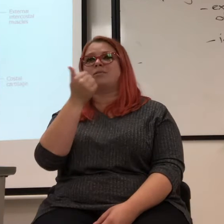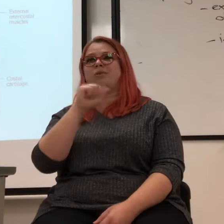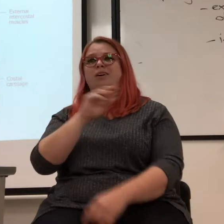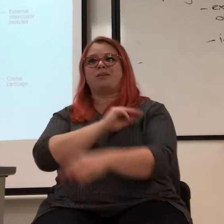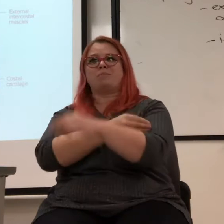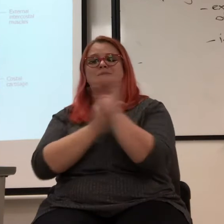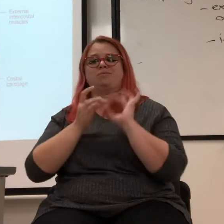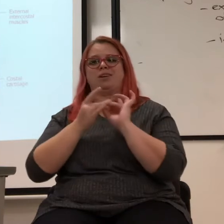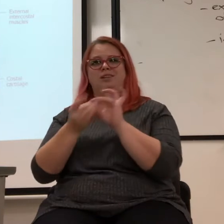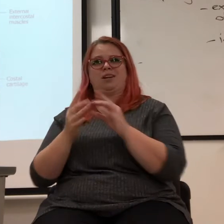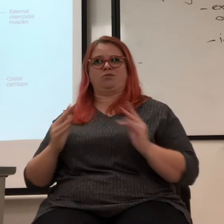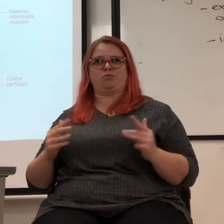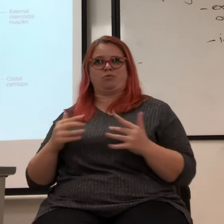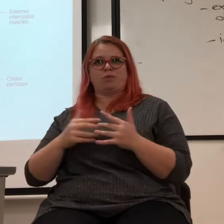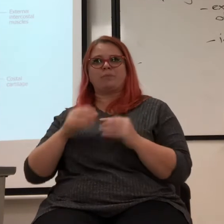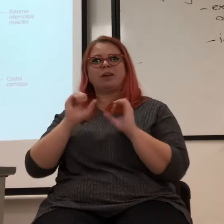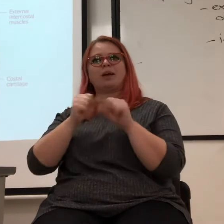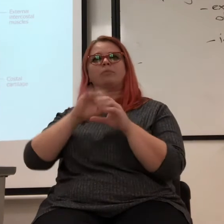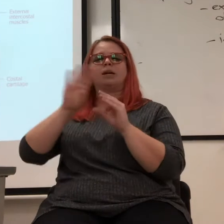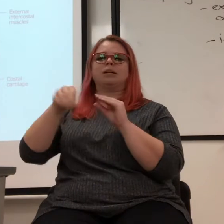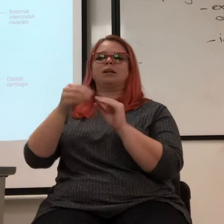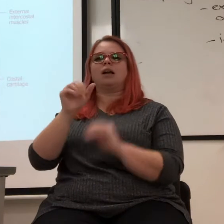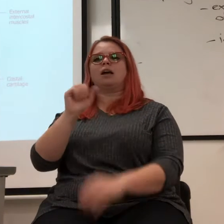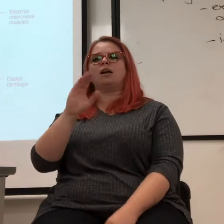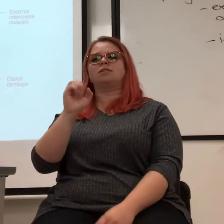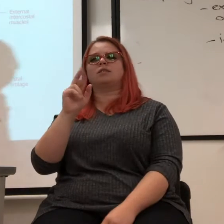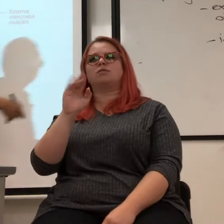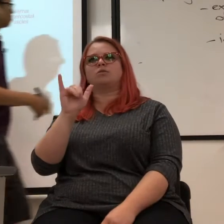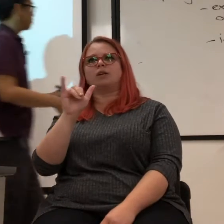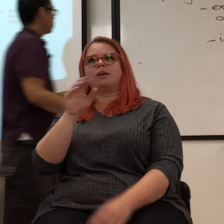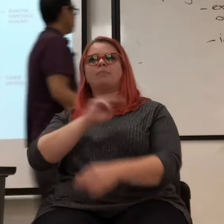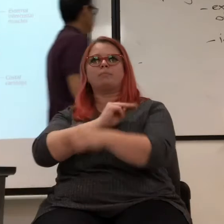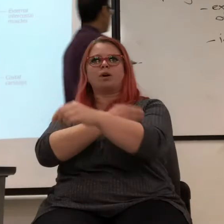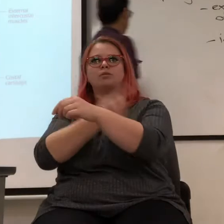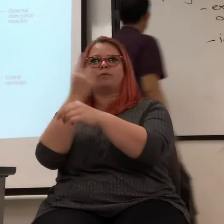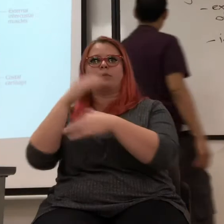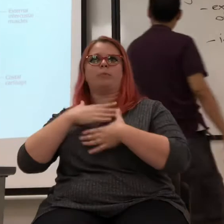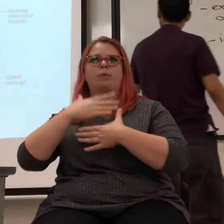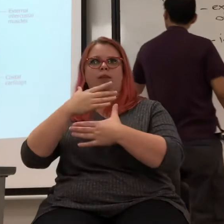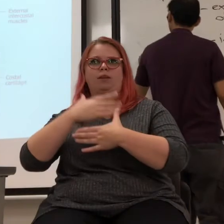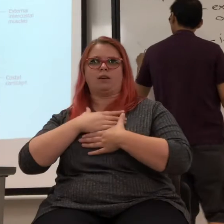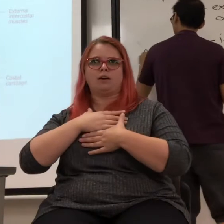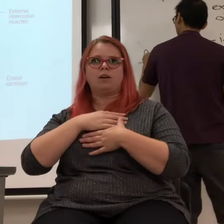of breathing. But those are the main ones.